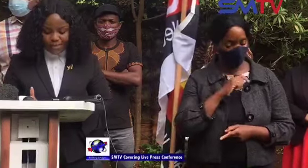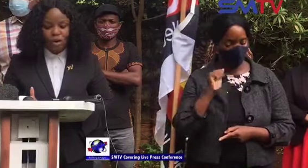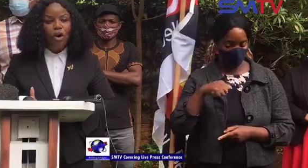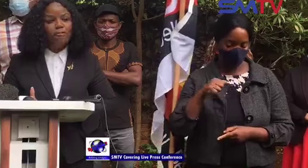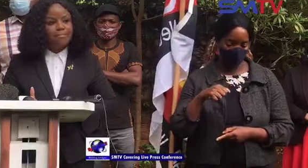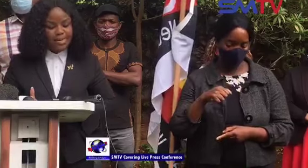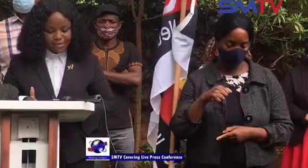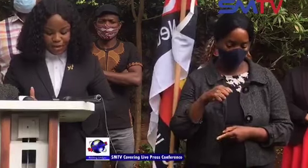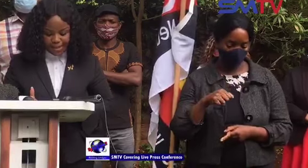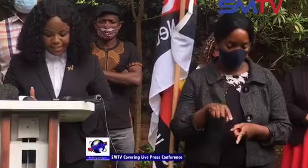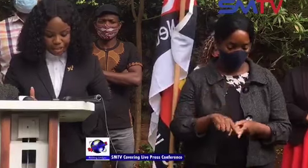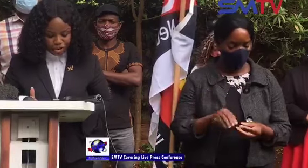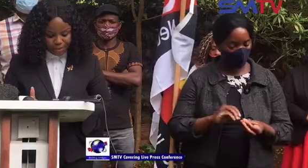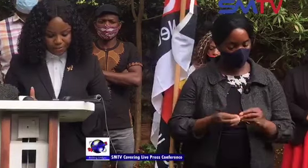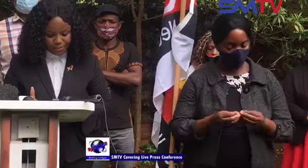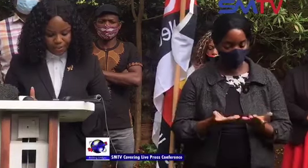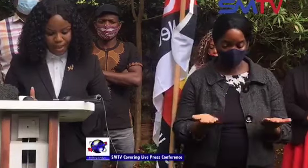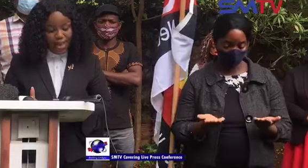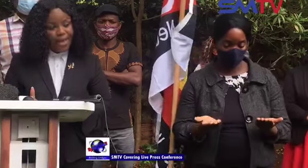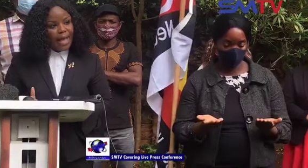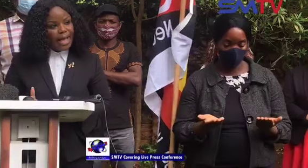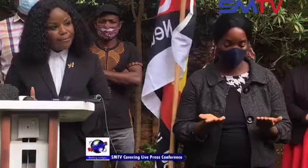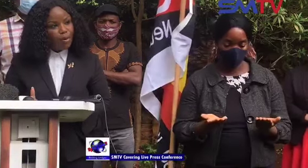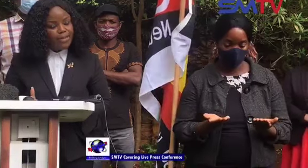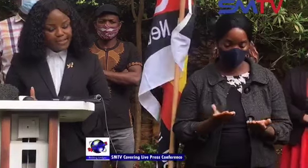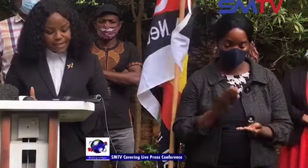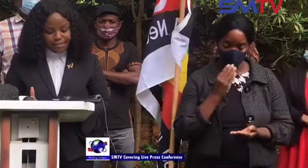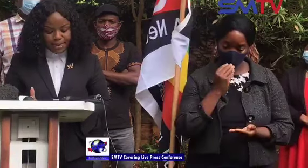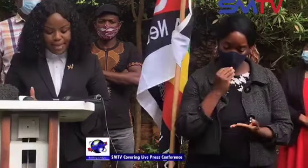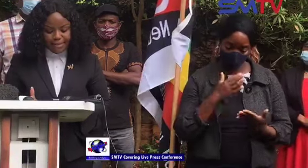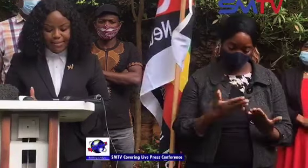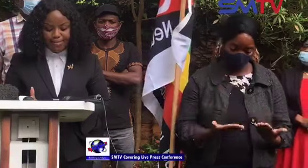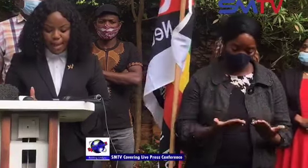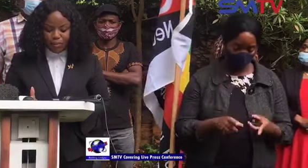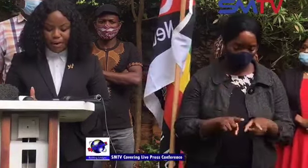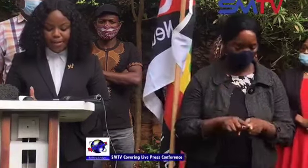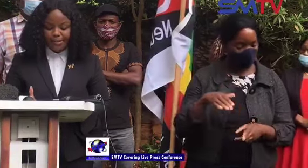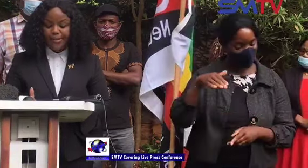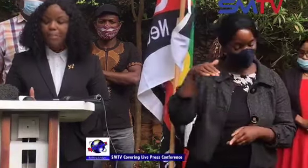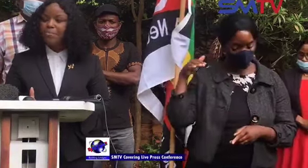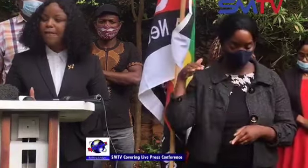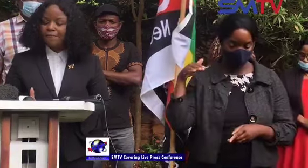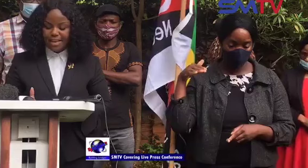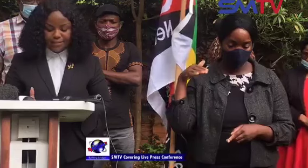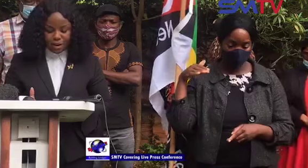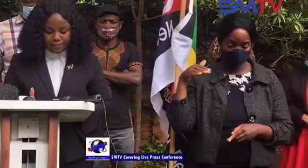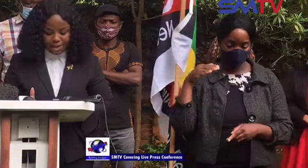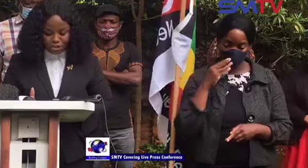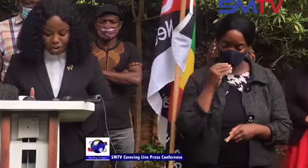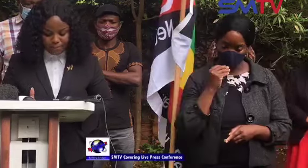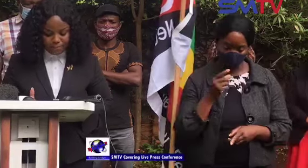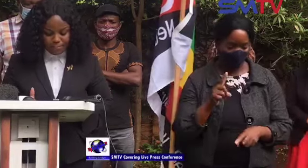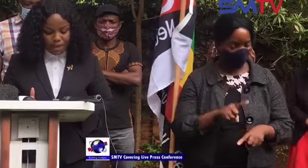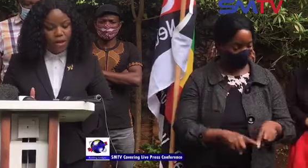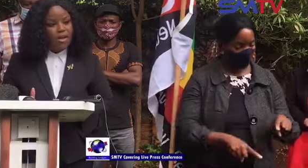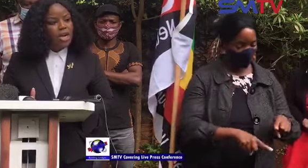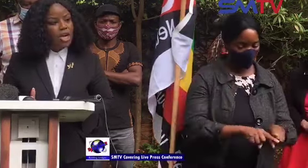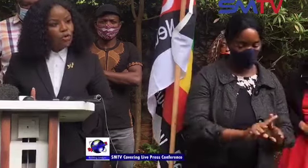threat of militarization. 8.6 million Zimbabweans face